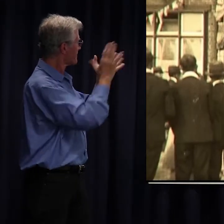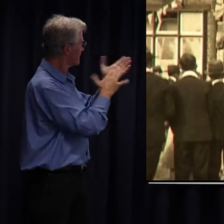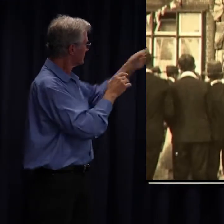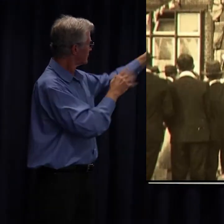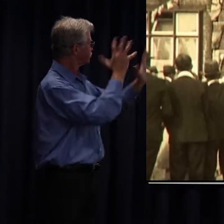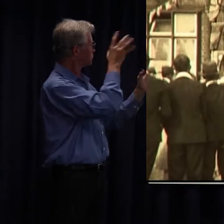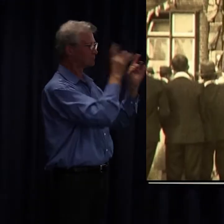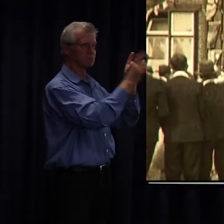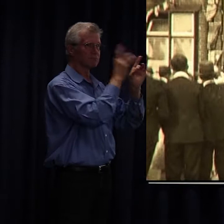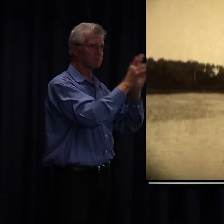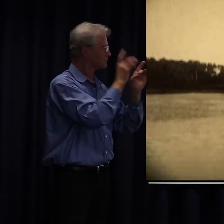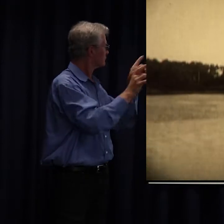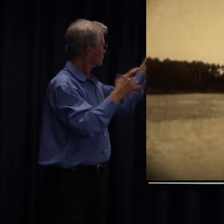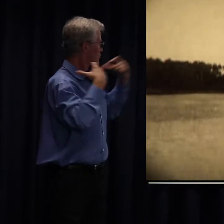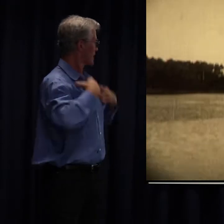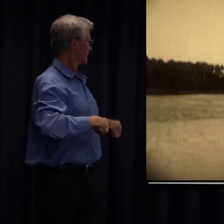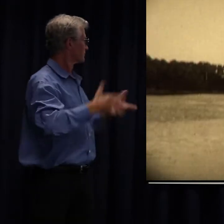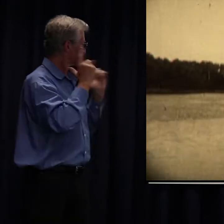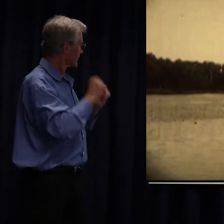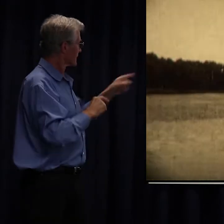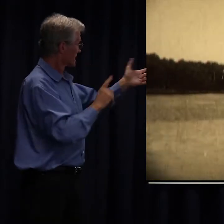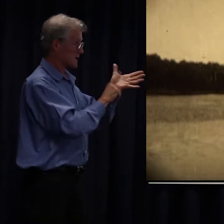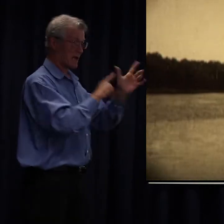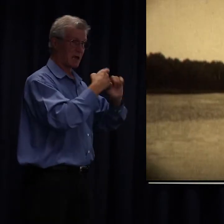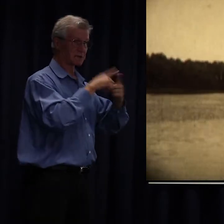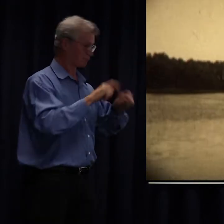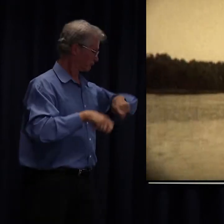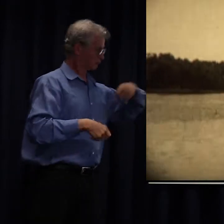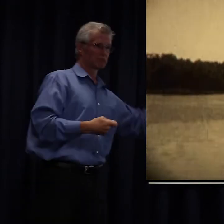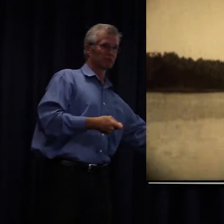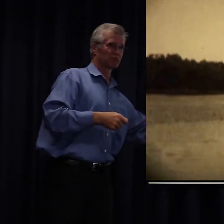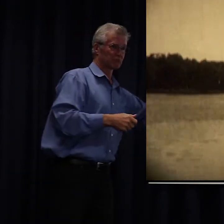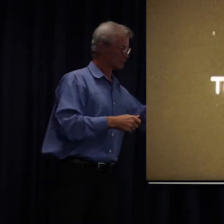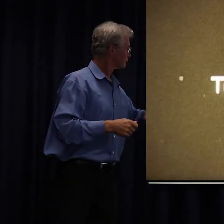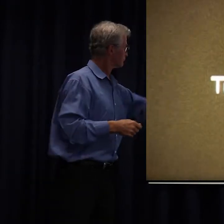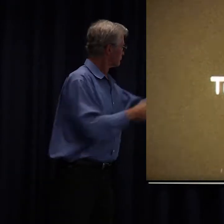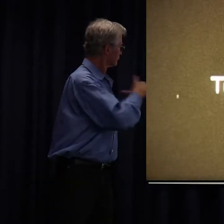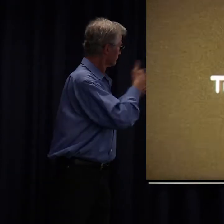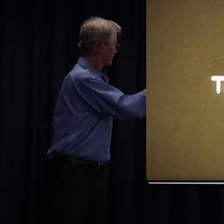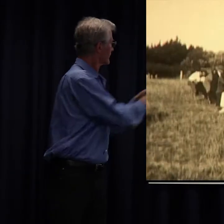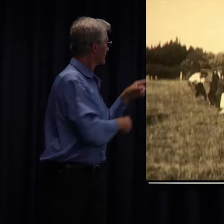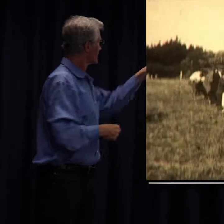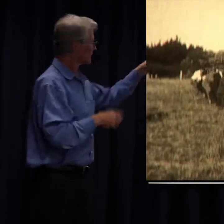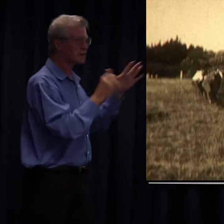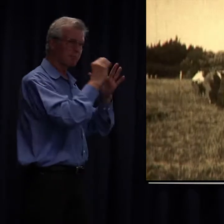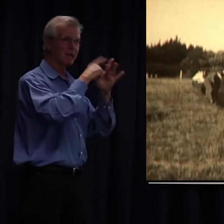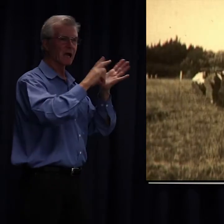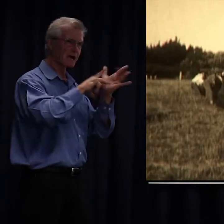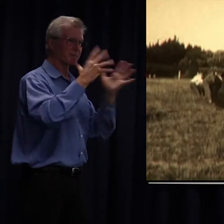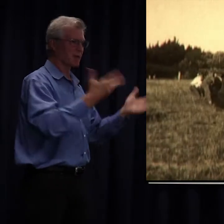Abraham's signing. He's actually interpreting. He was a social worker. This